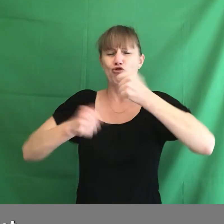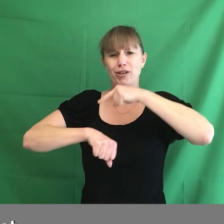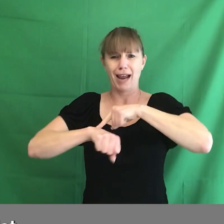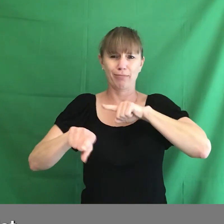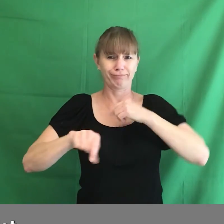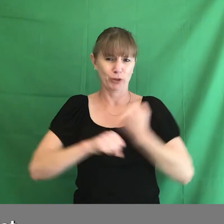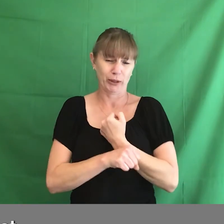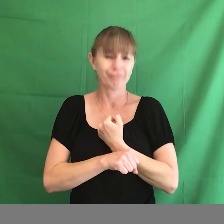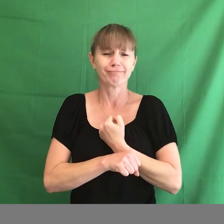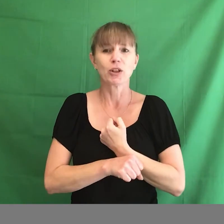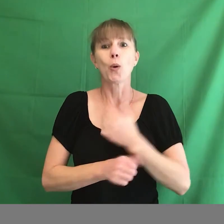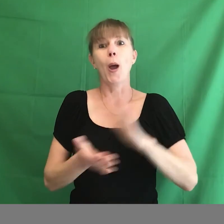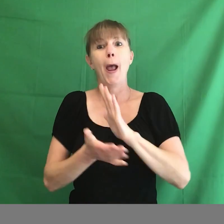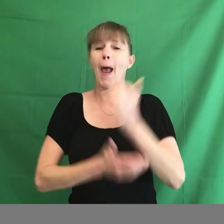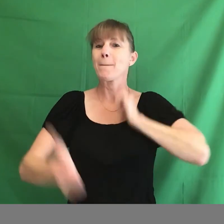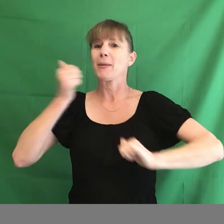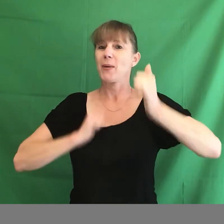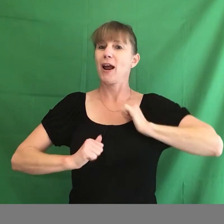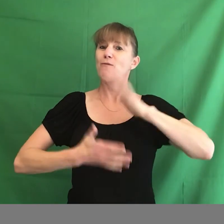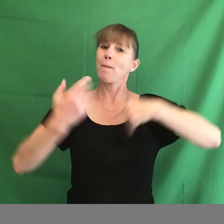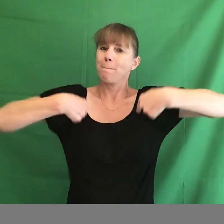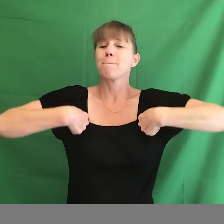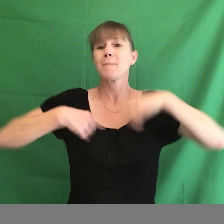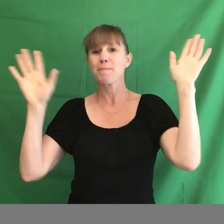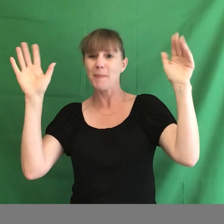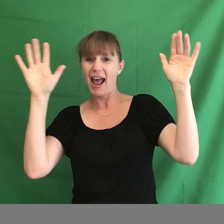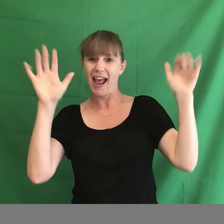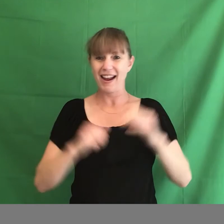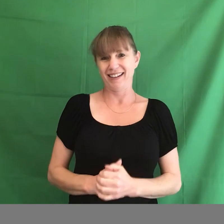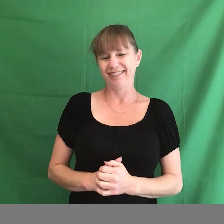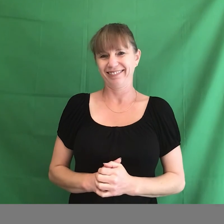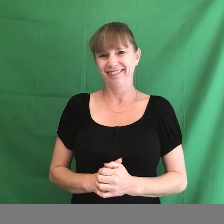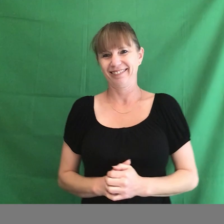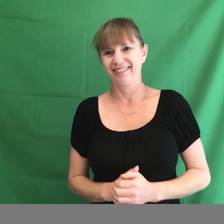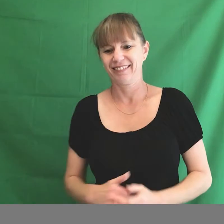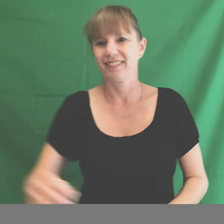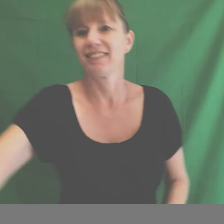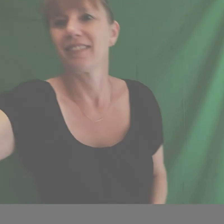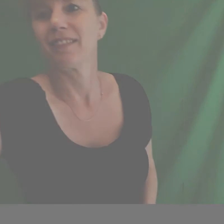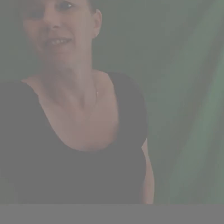time doing it. Happy Pride from me. Bye everyone.